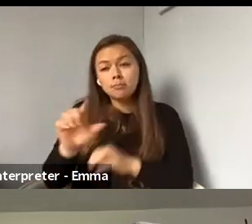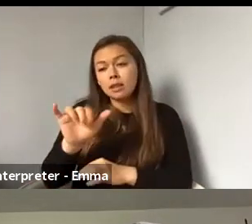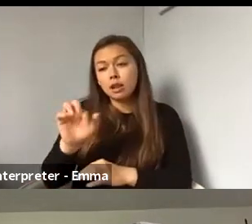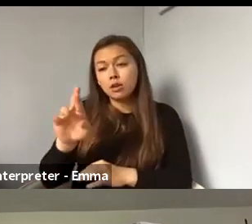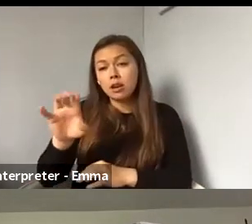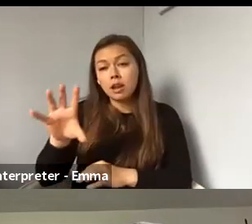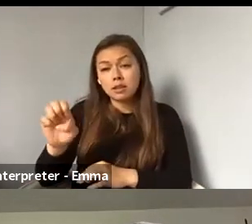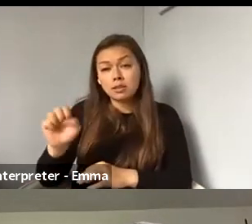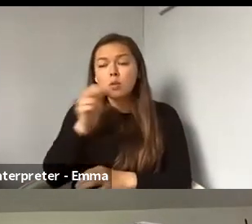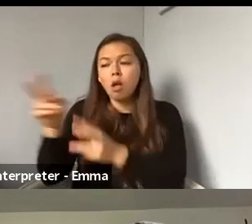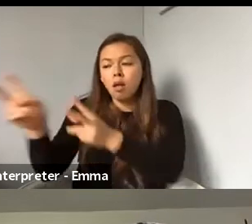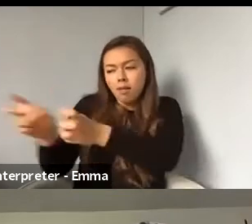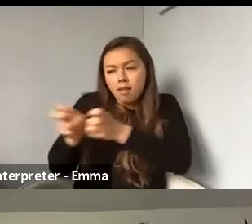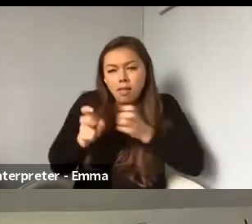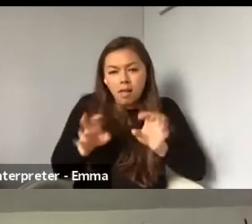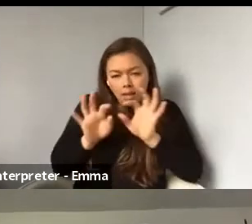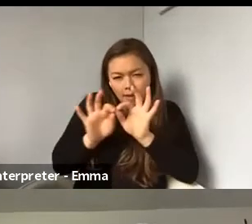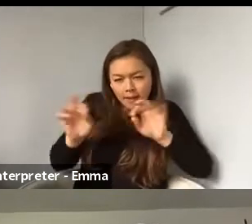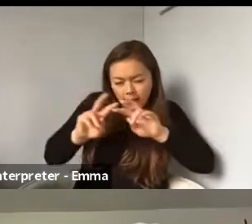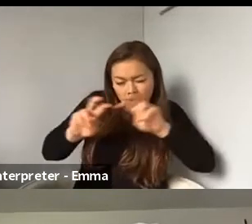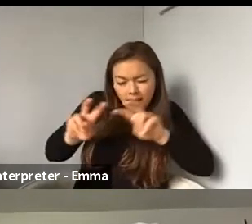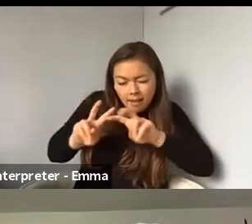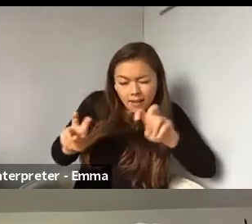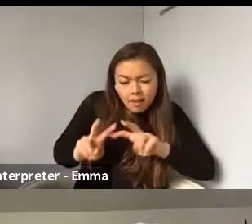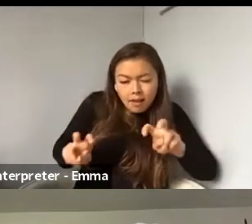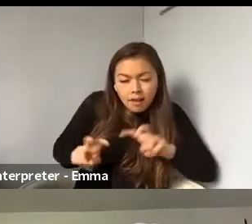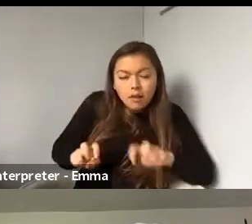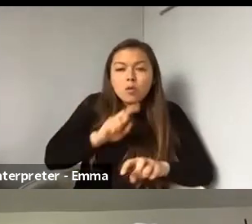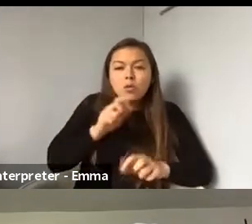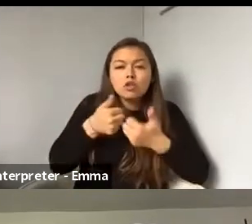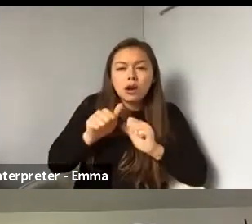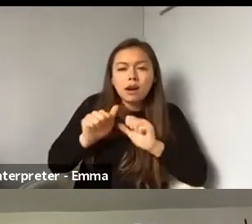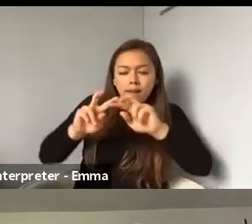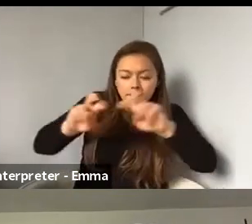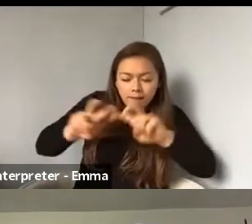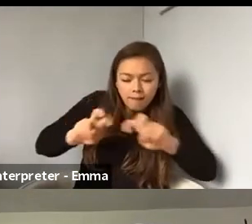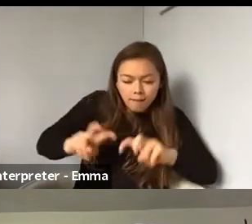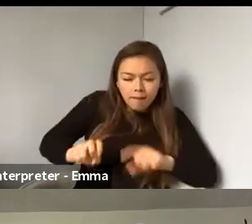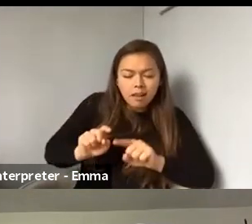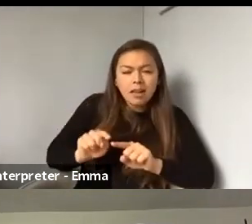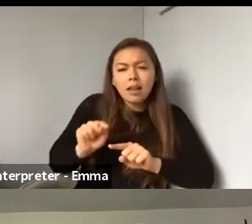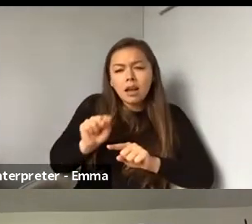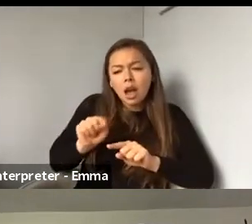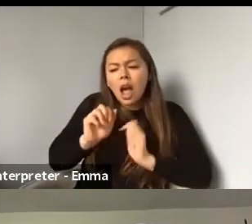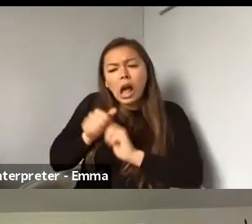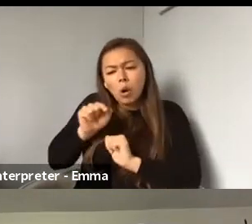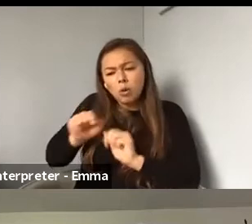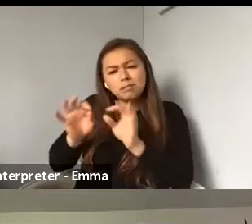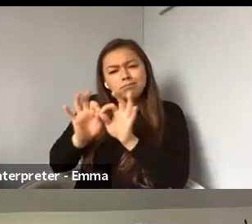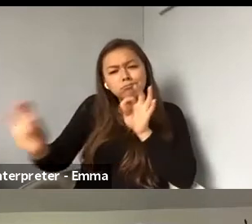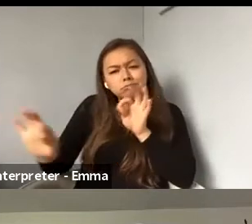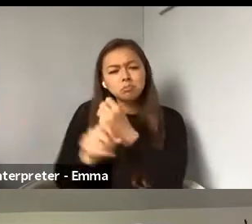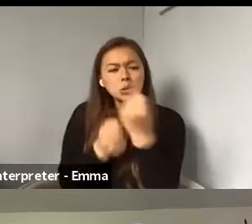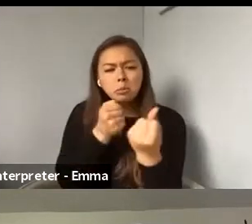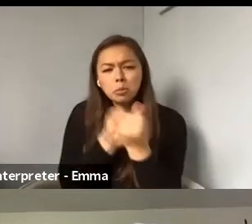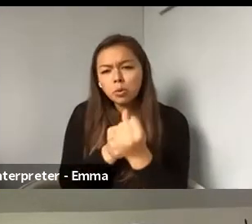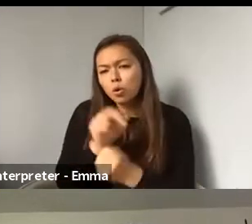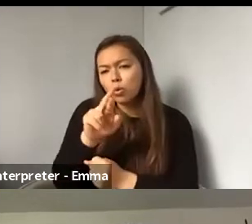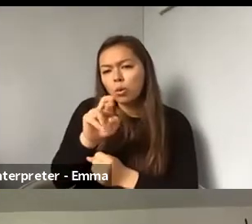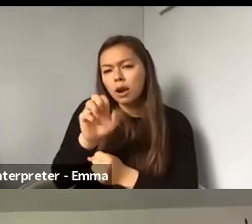the ways that rape culture is supported, and to really be doing some thinking about that